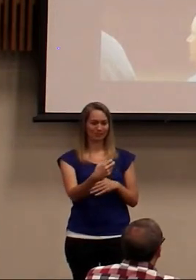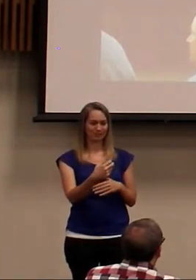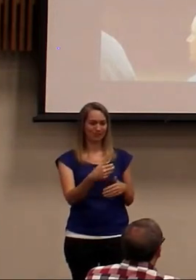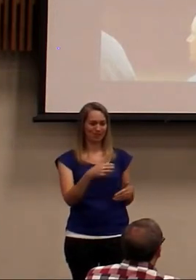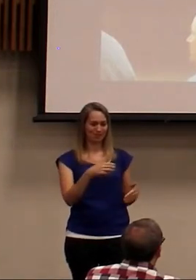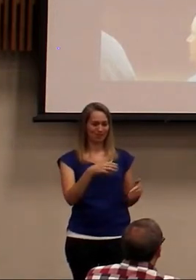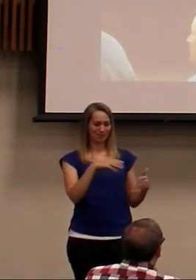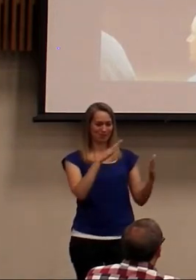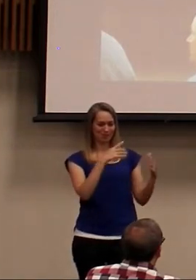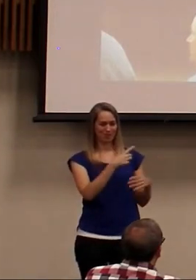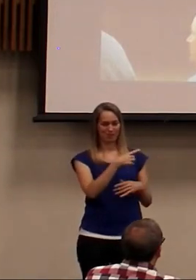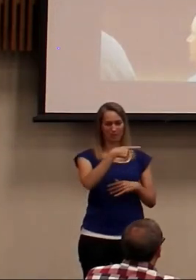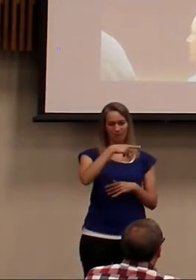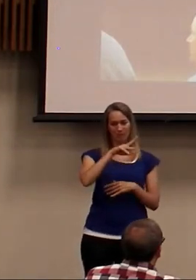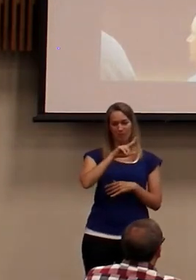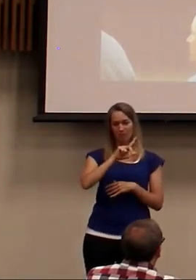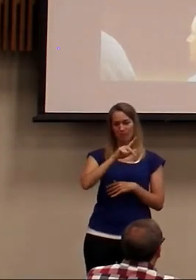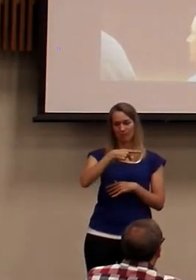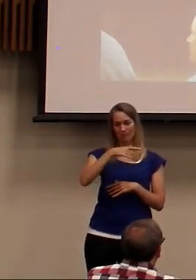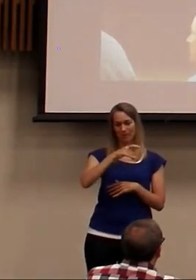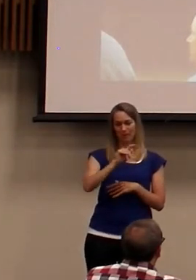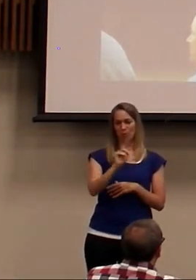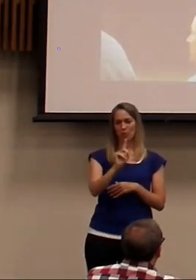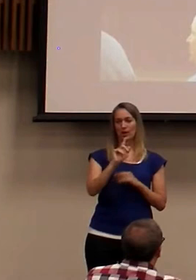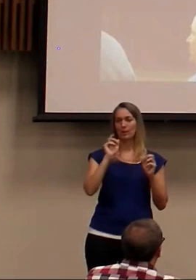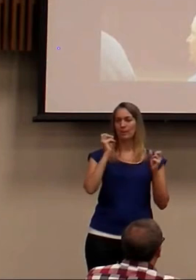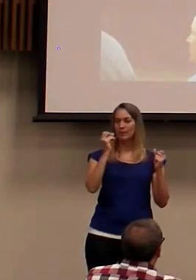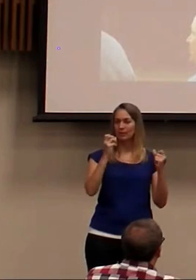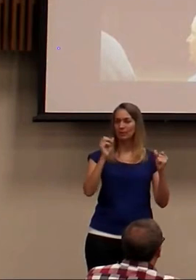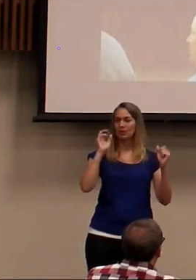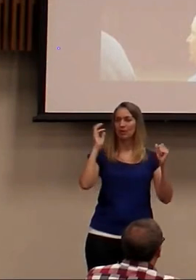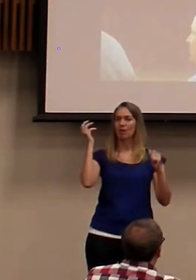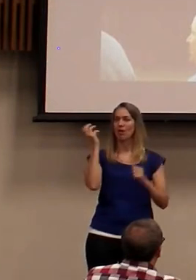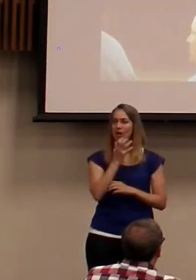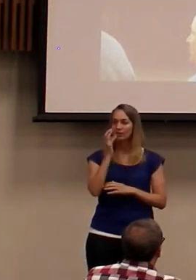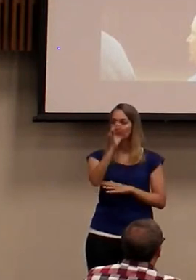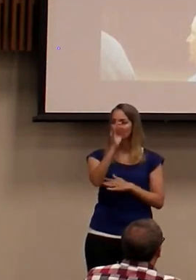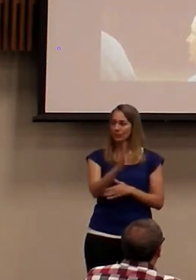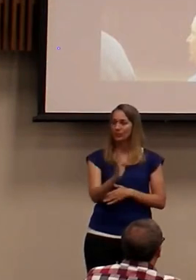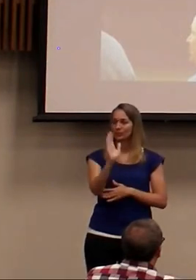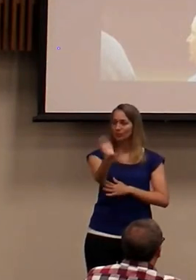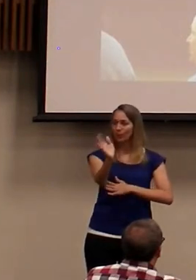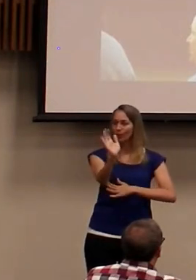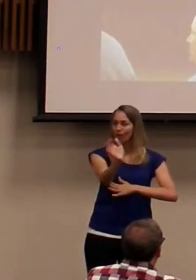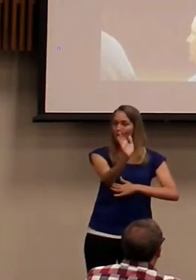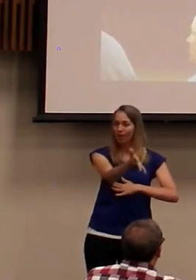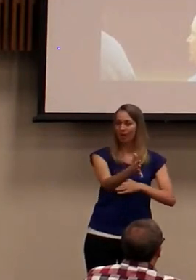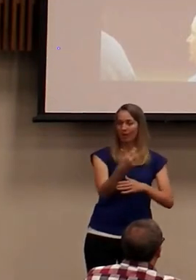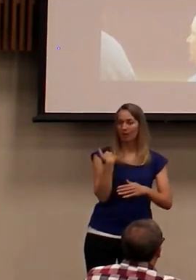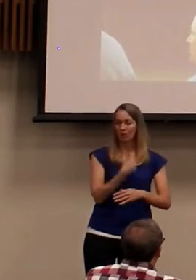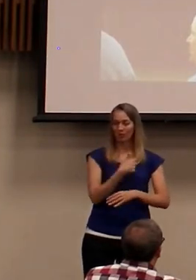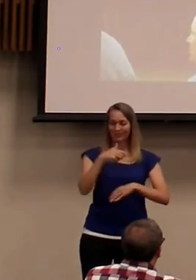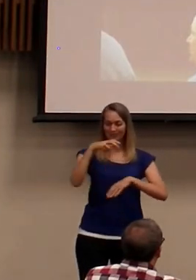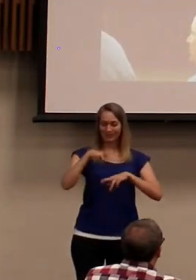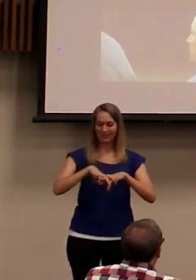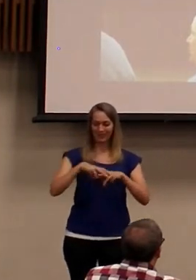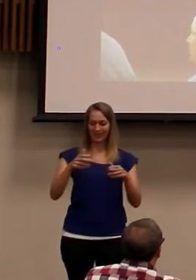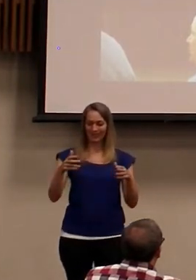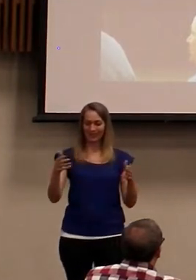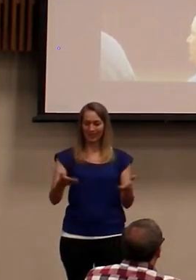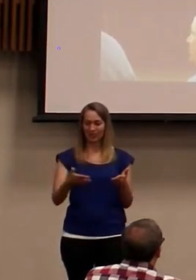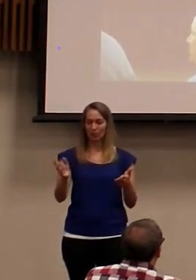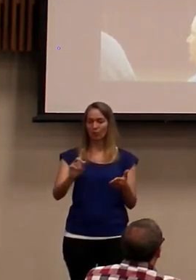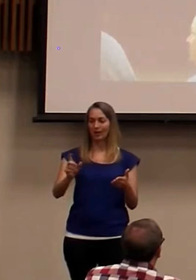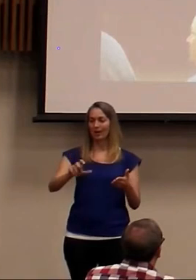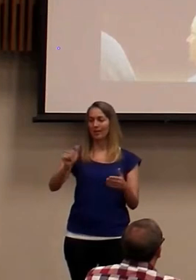gospel preachers, sitting in chairs with others who had great hopes and dreams and went out to do great works of